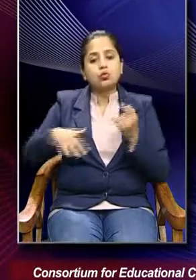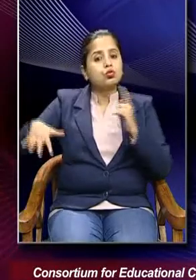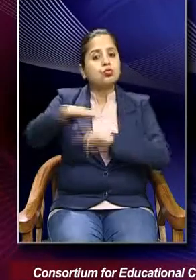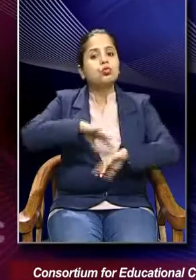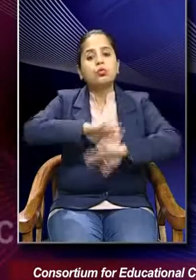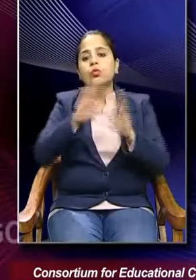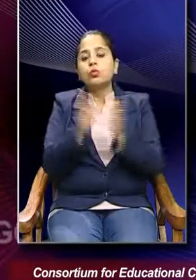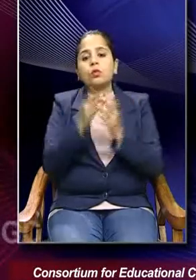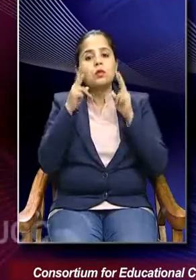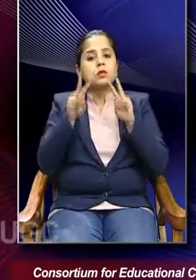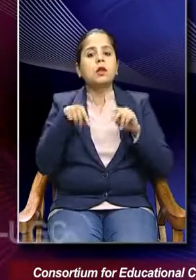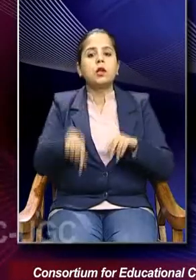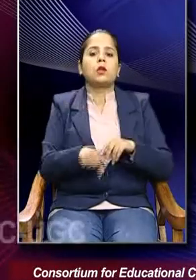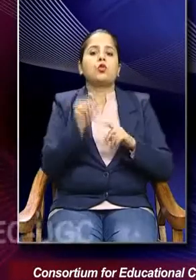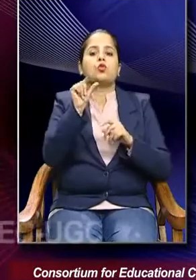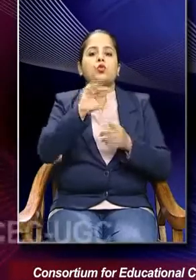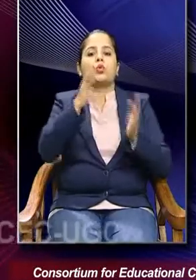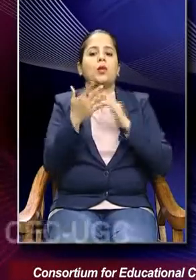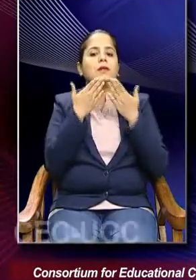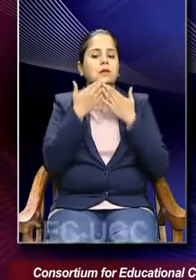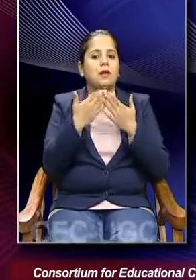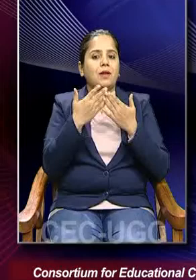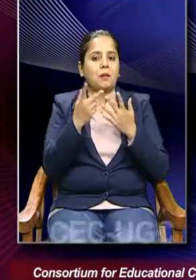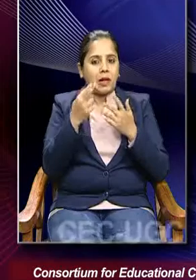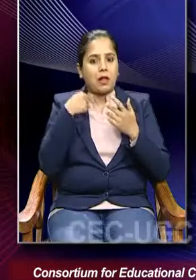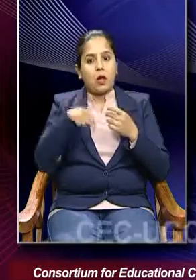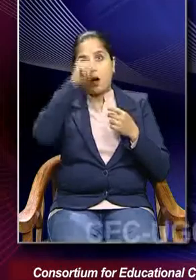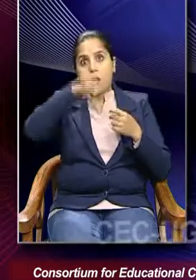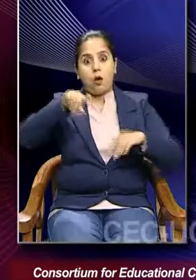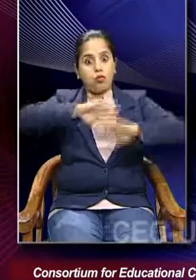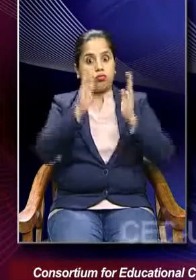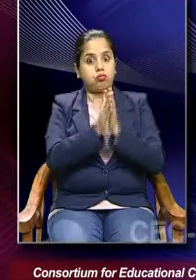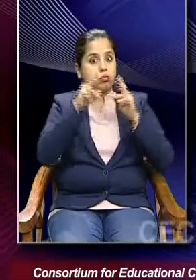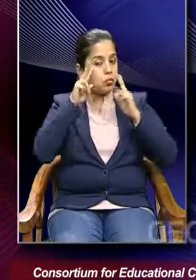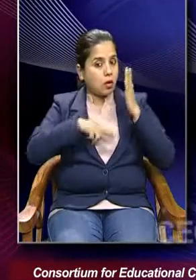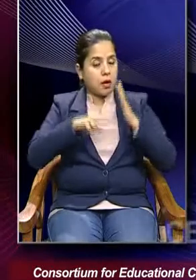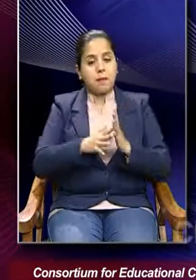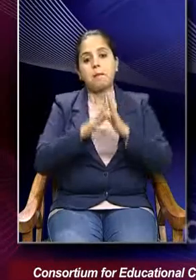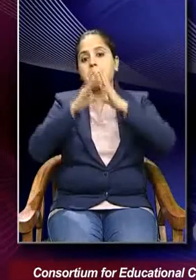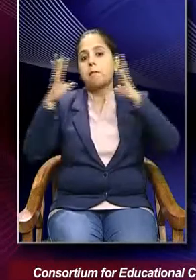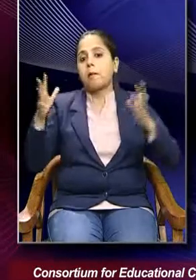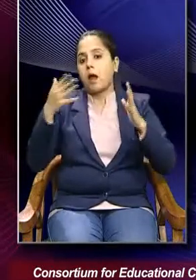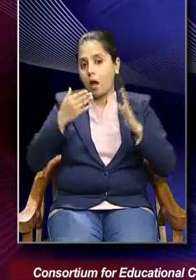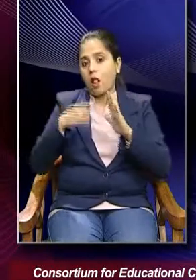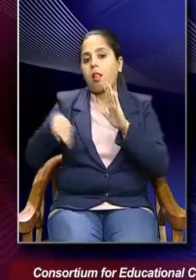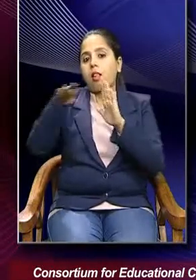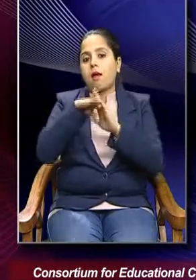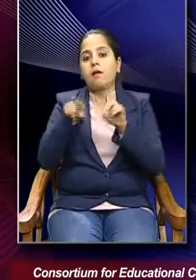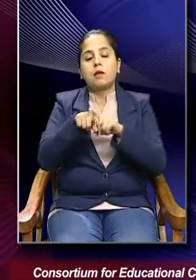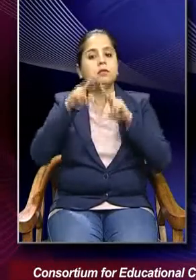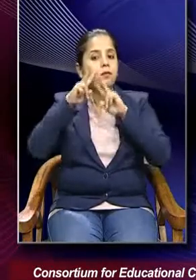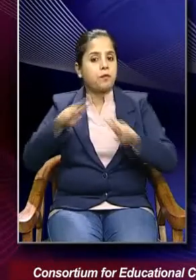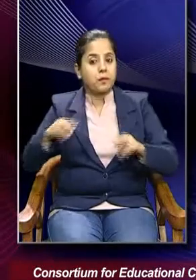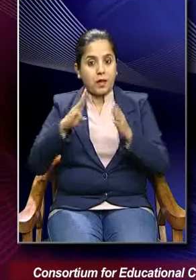the universe of the study, and the study would be done on a large scale. So, this approach, that is the